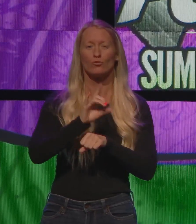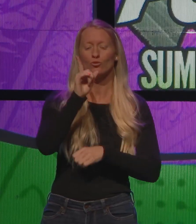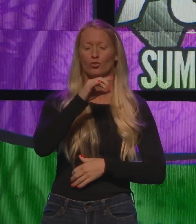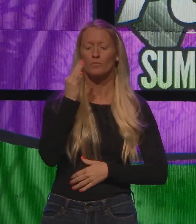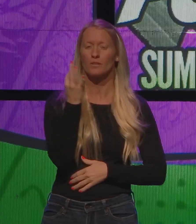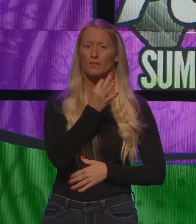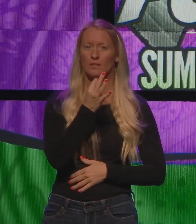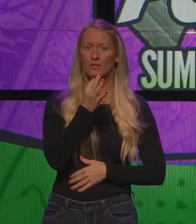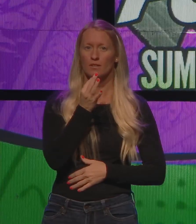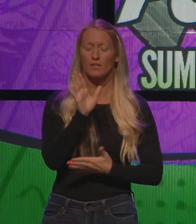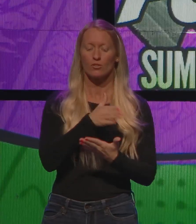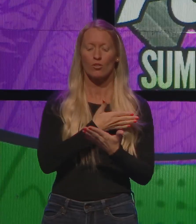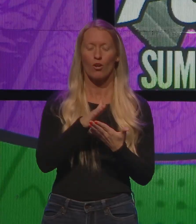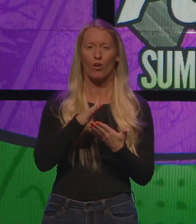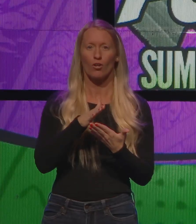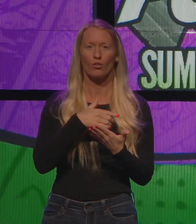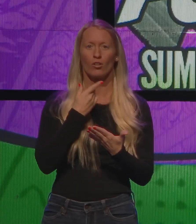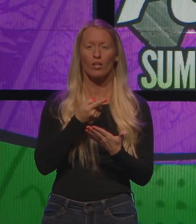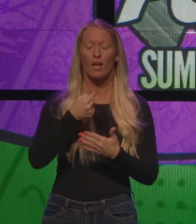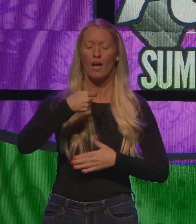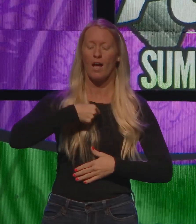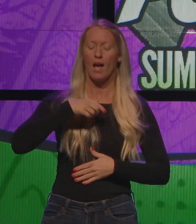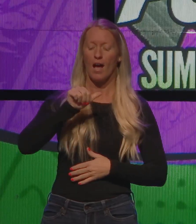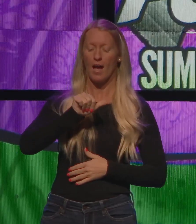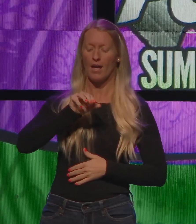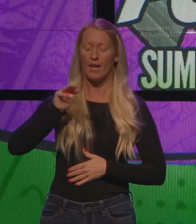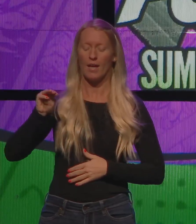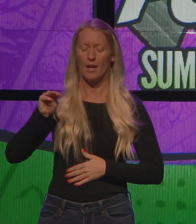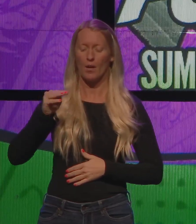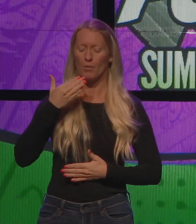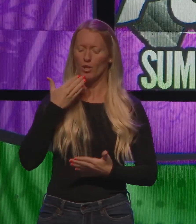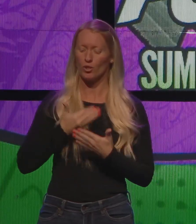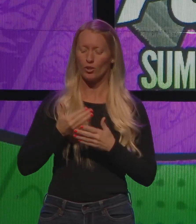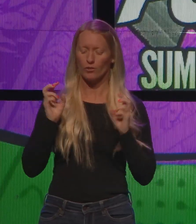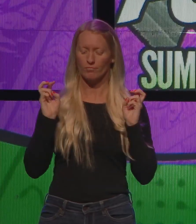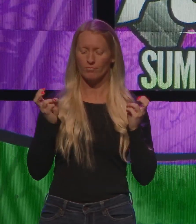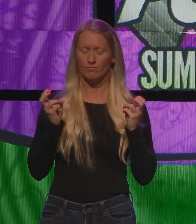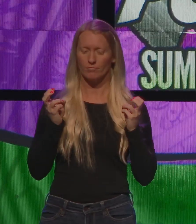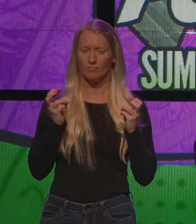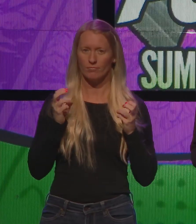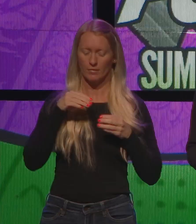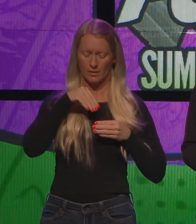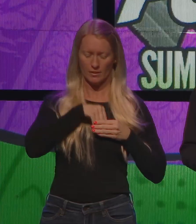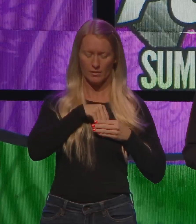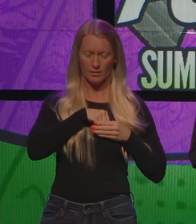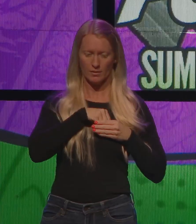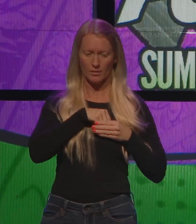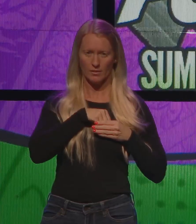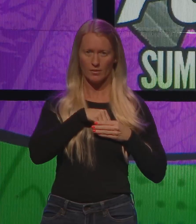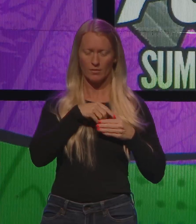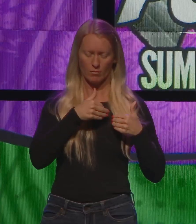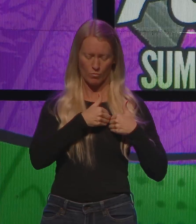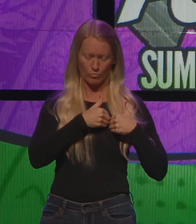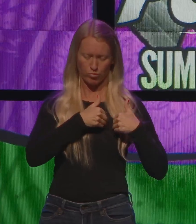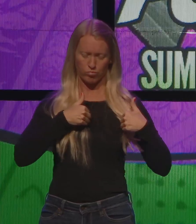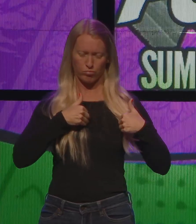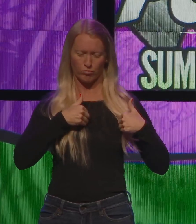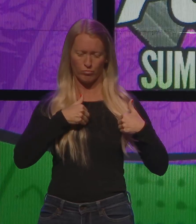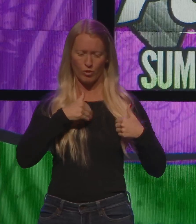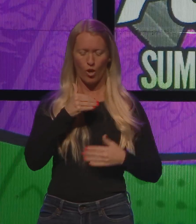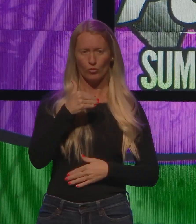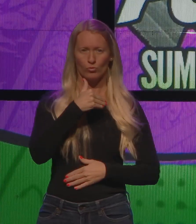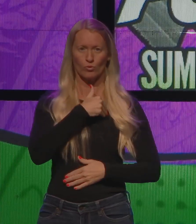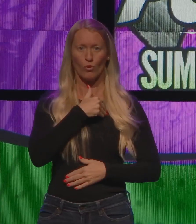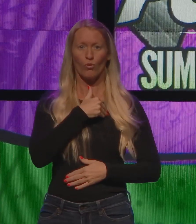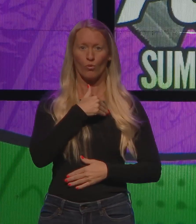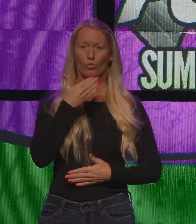I am good, because at our core, our soul is well. Because we are good and